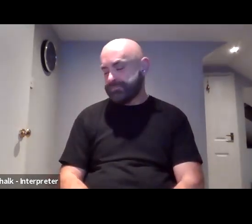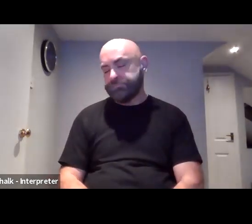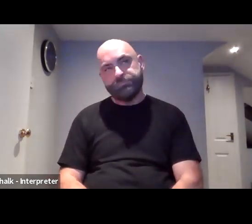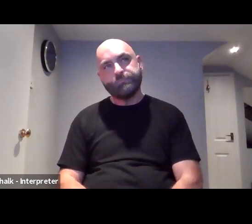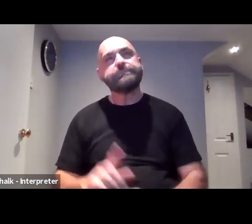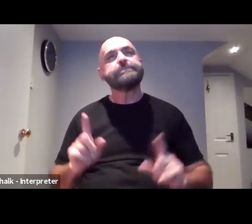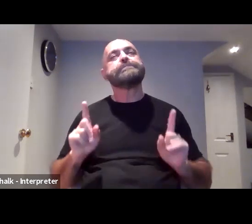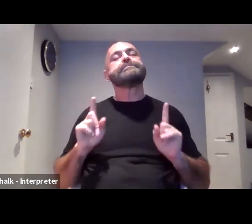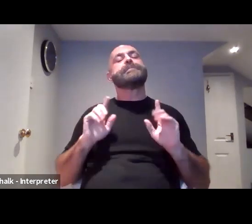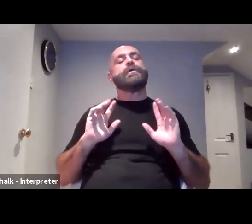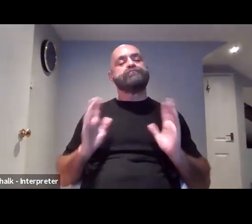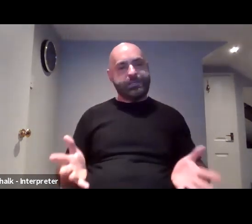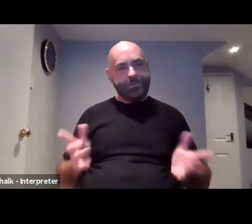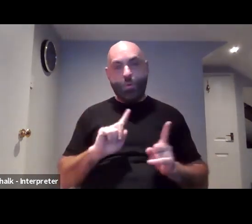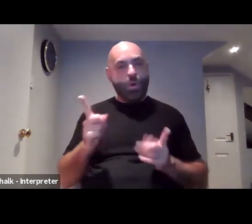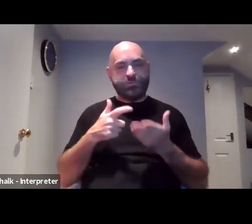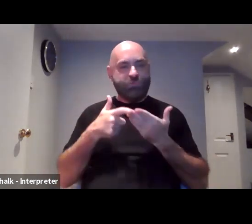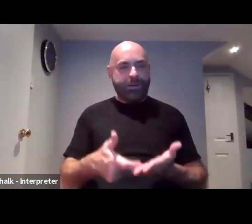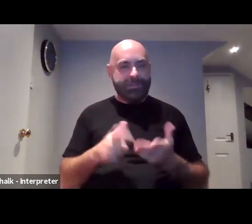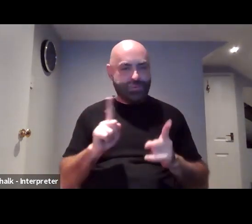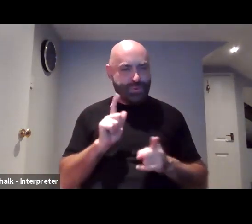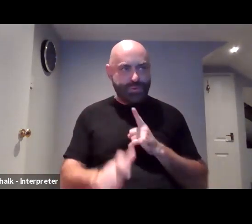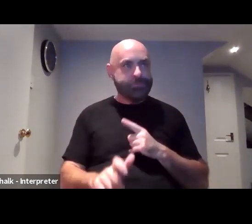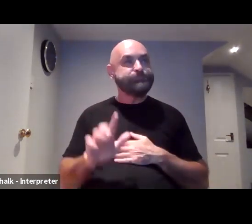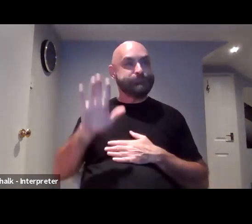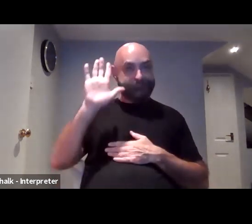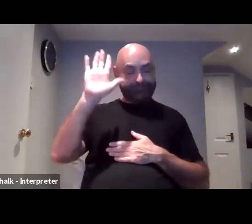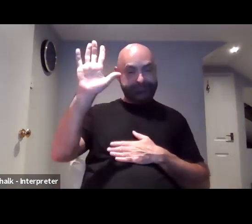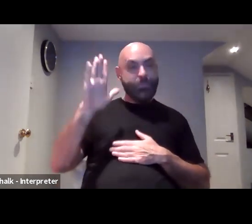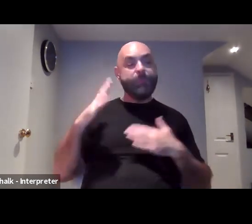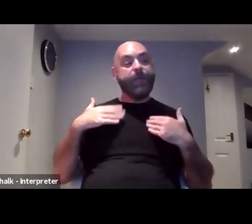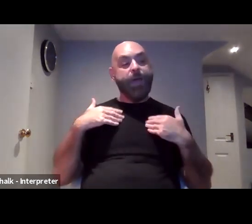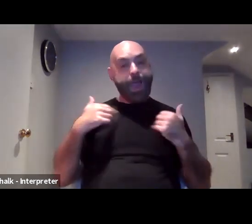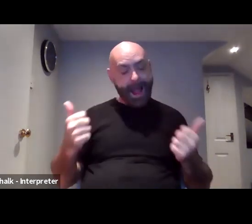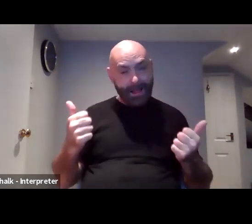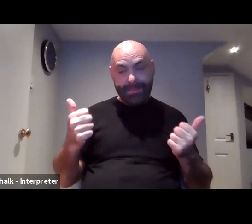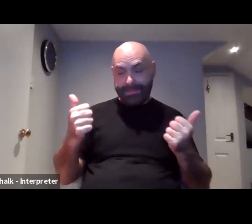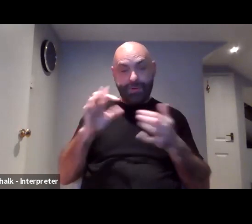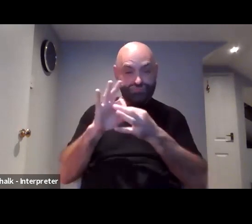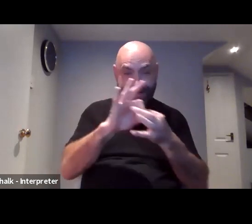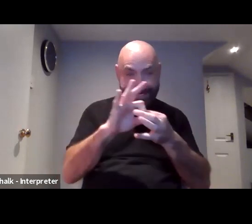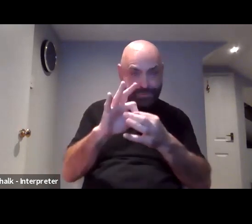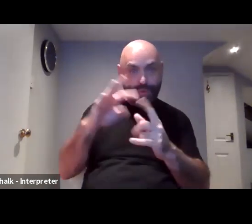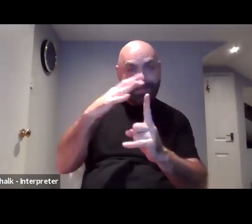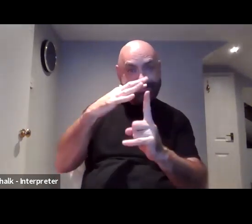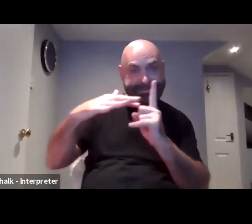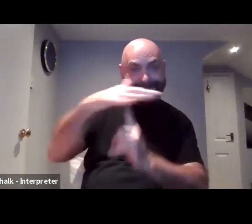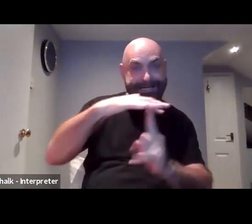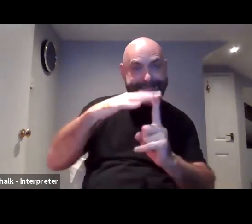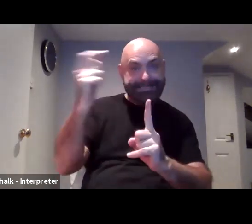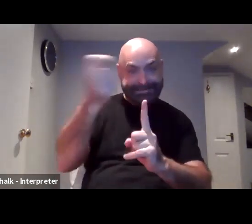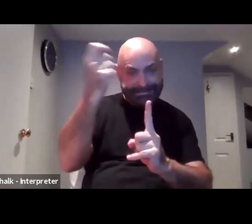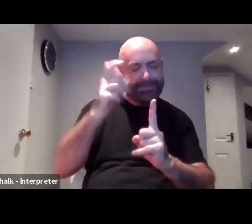So what do we recommend? I said that health is a measure of societal success.